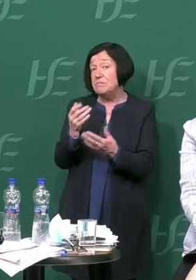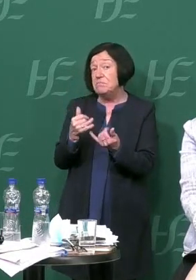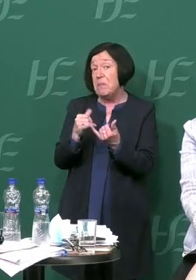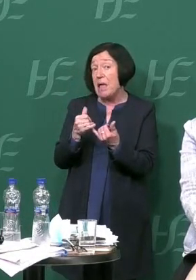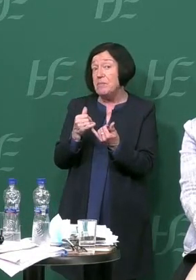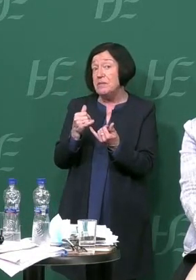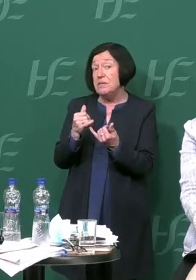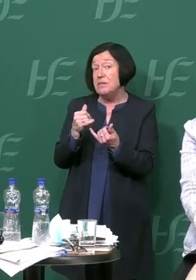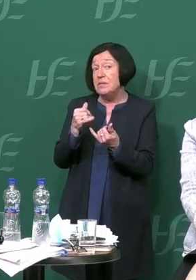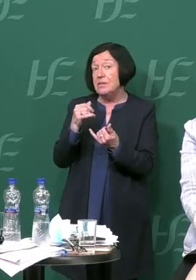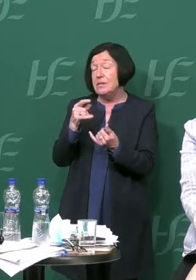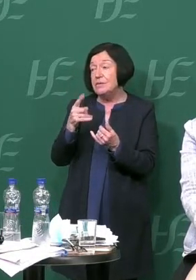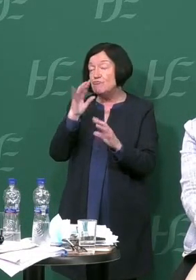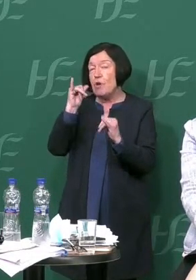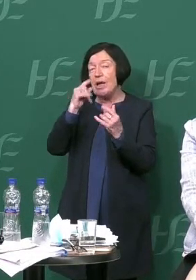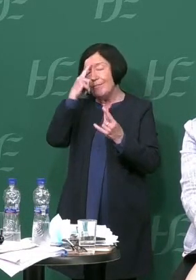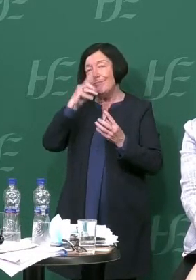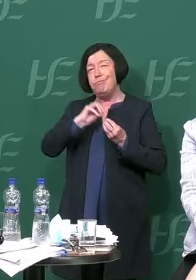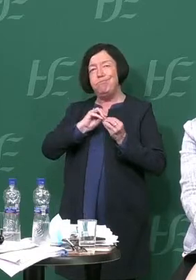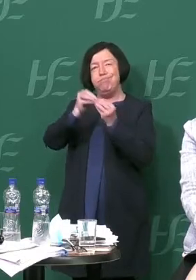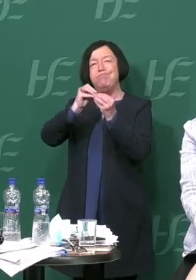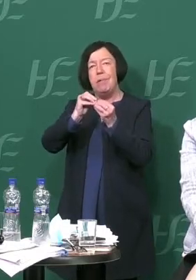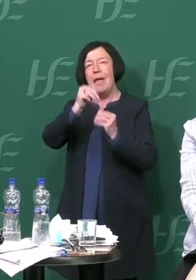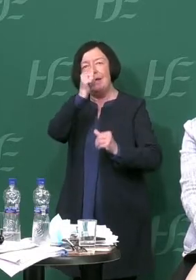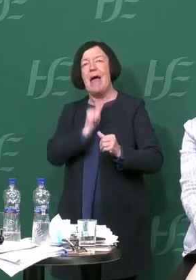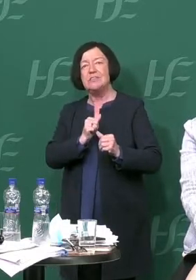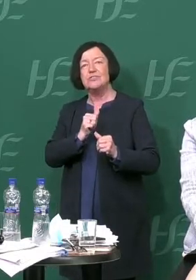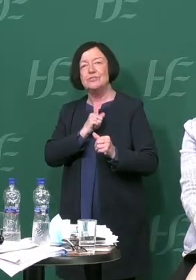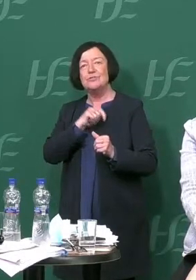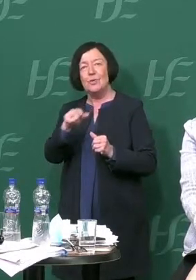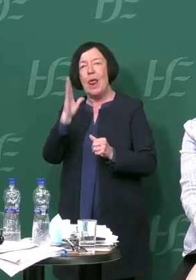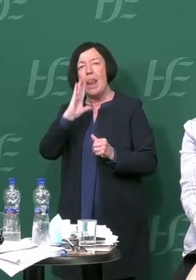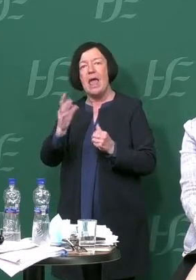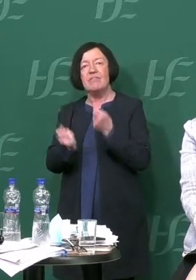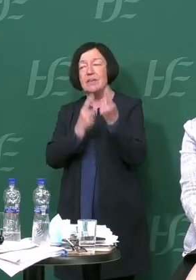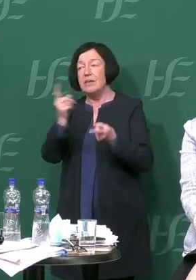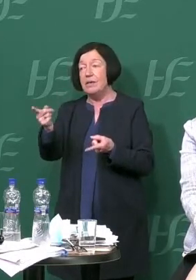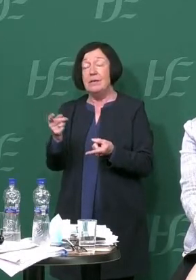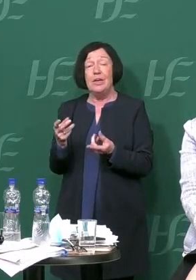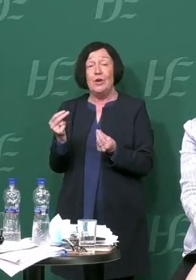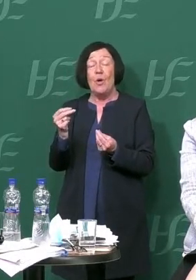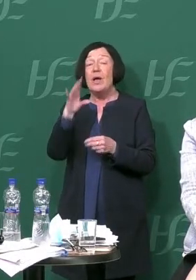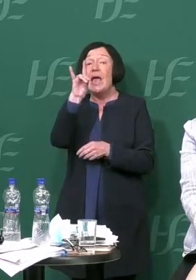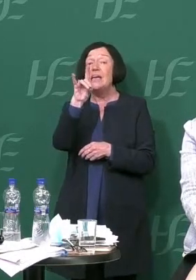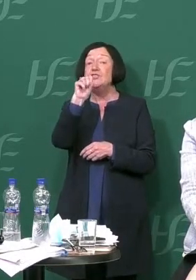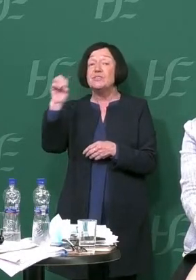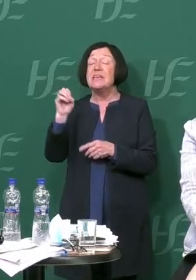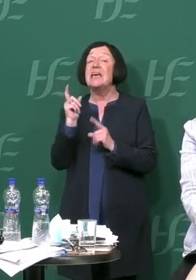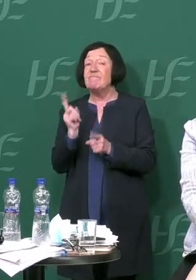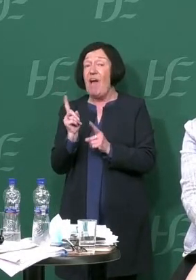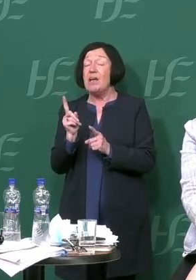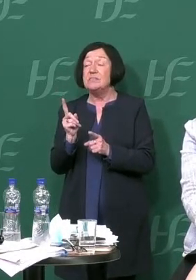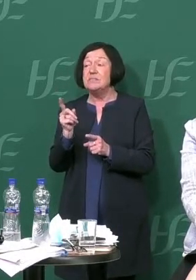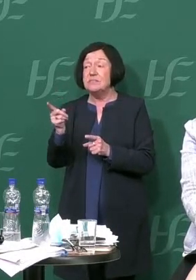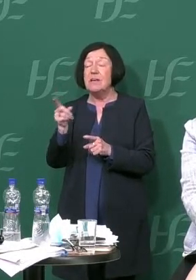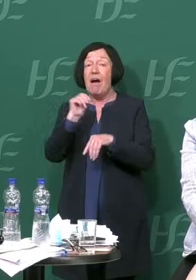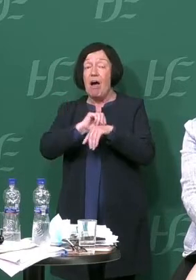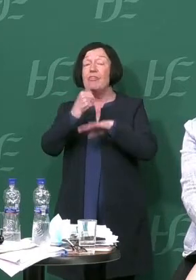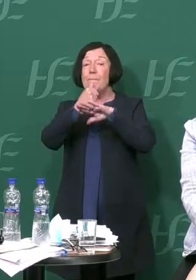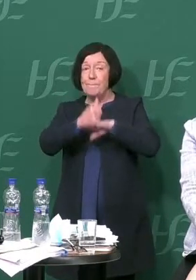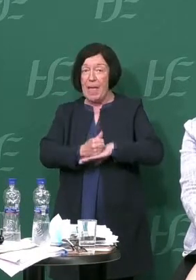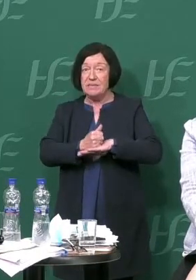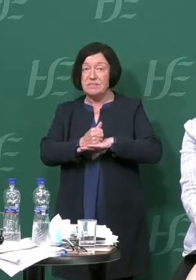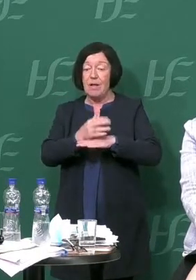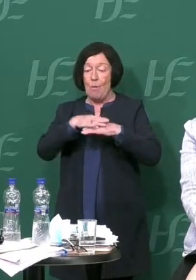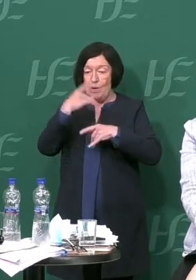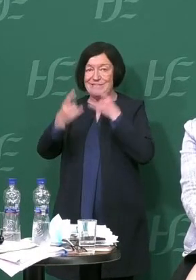sort of creative kind of solution to allow such an event to go ahead? No, and the HSE advice would have been on the basis of